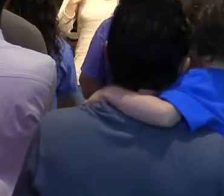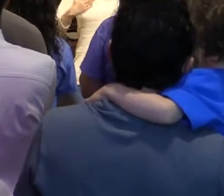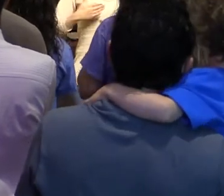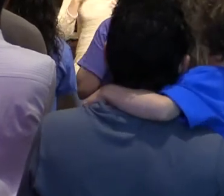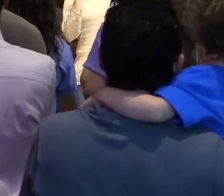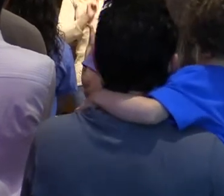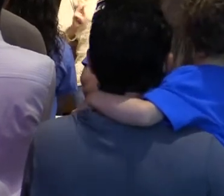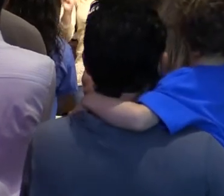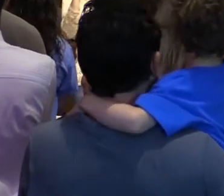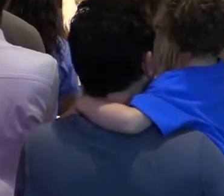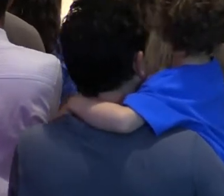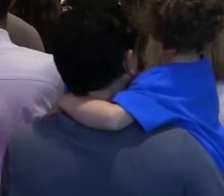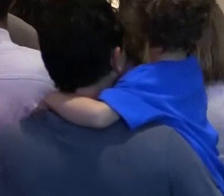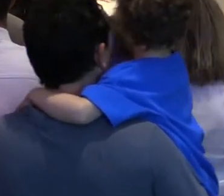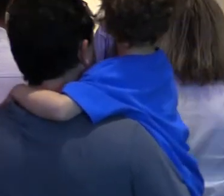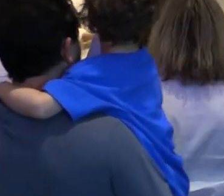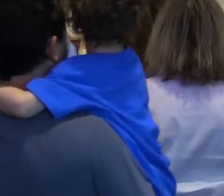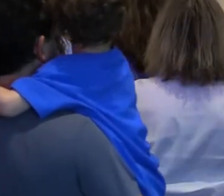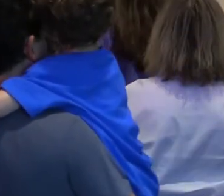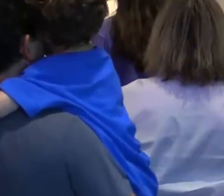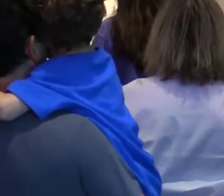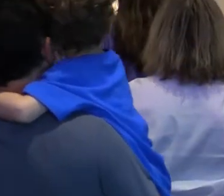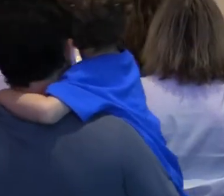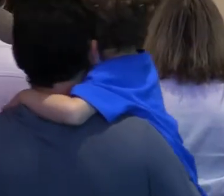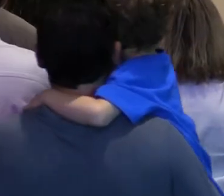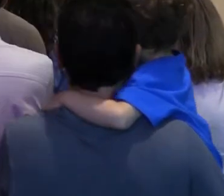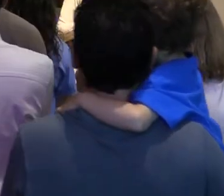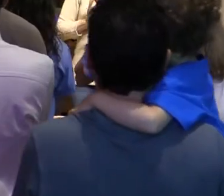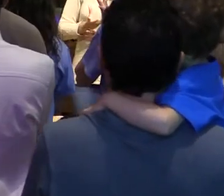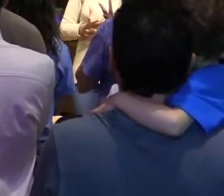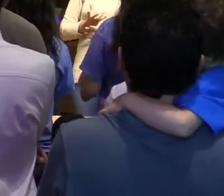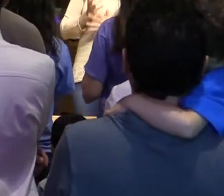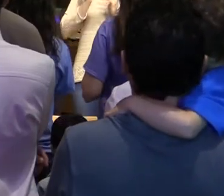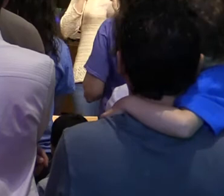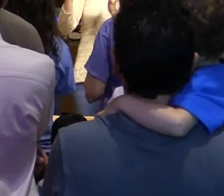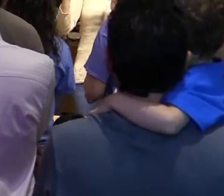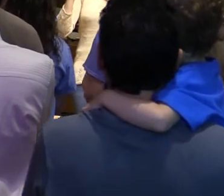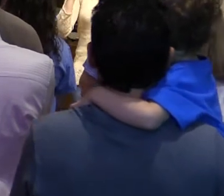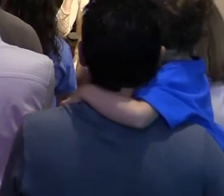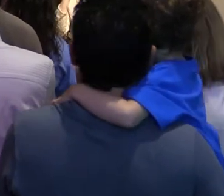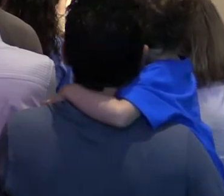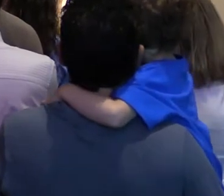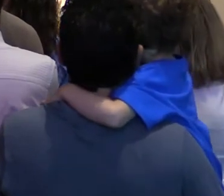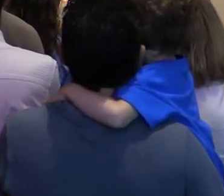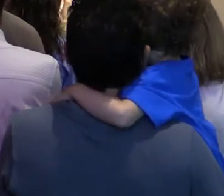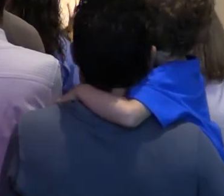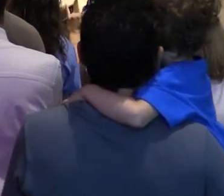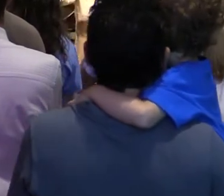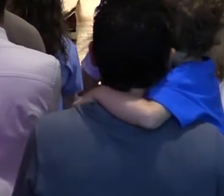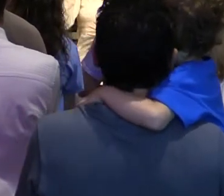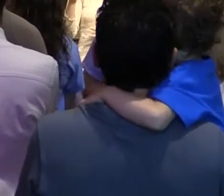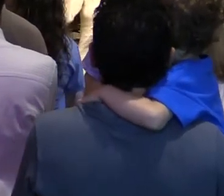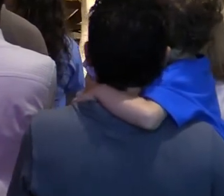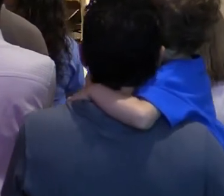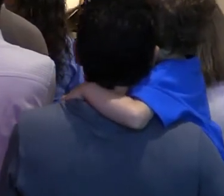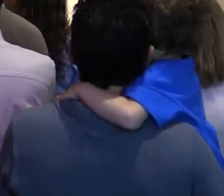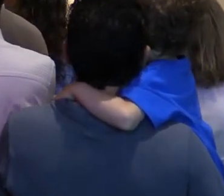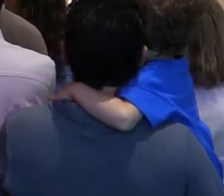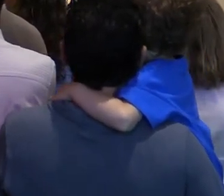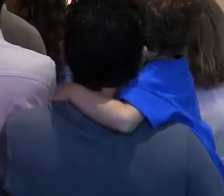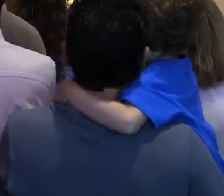the happy and weep with those who mourn, for the weak find strength,